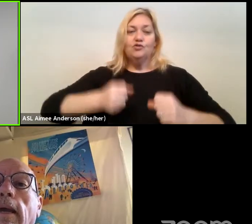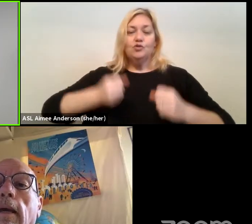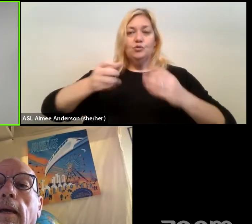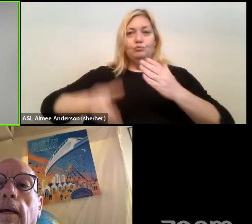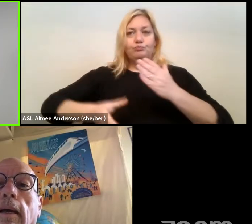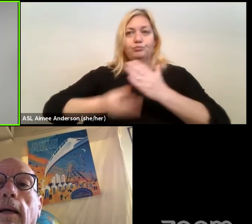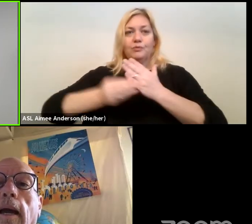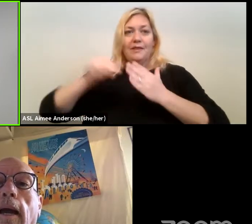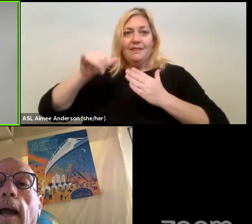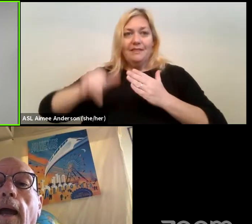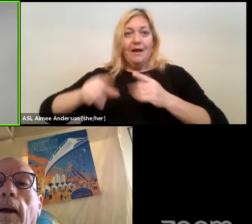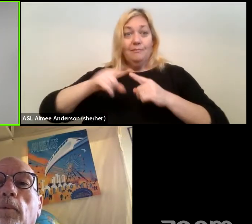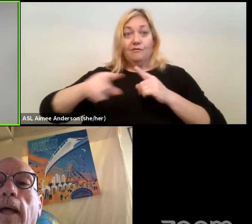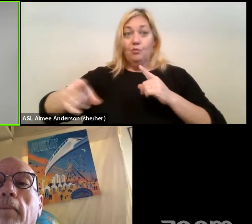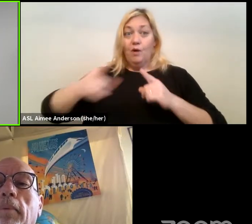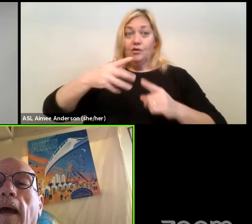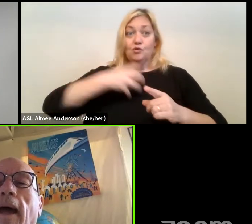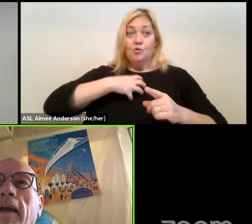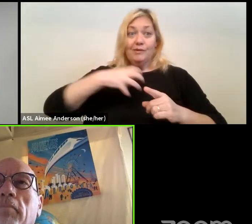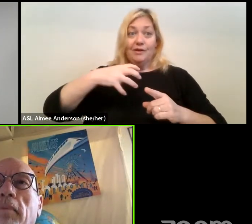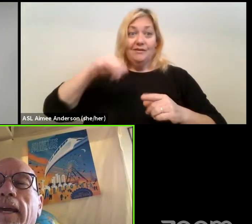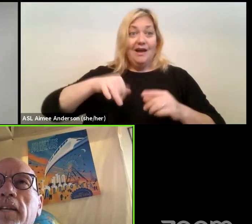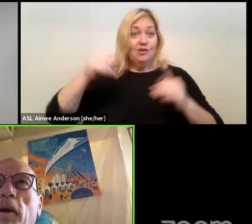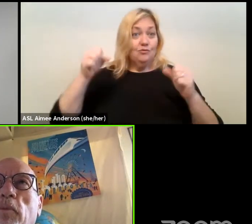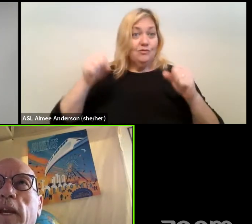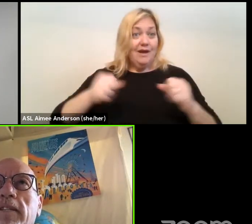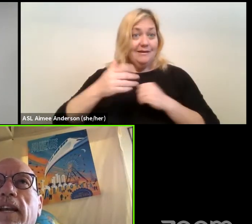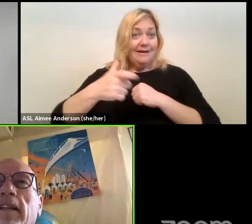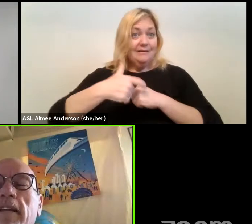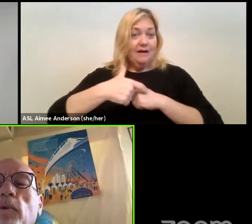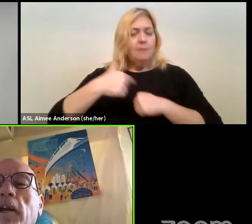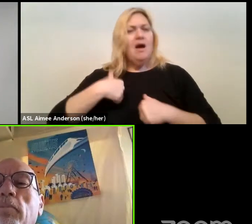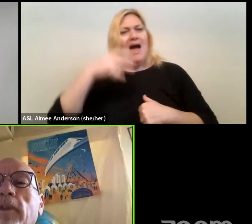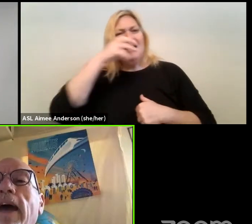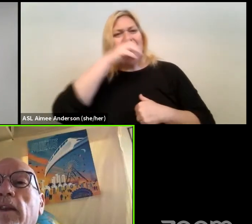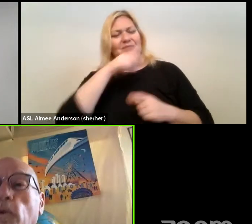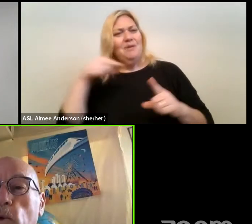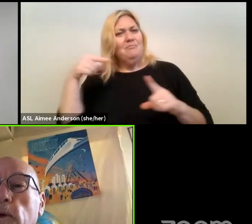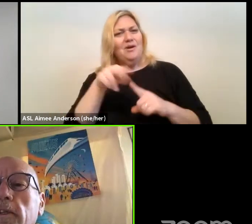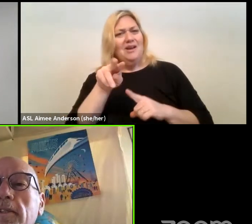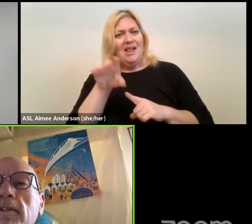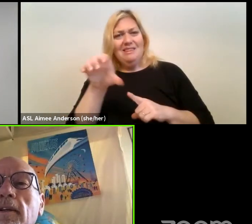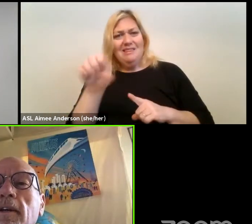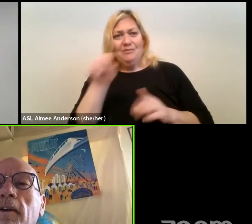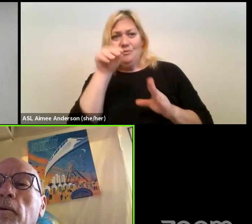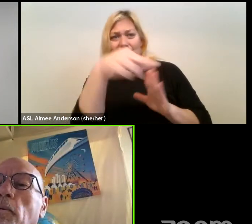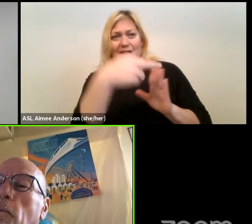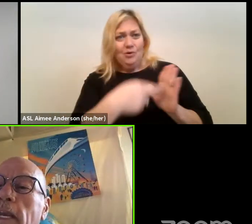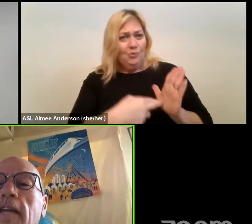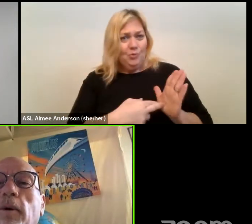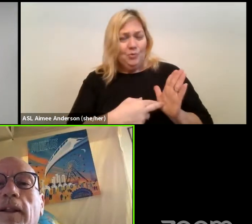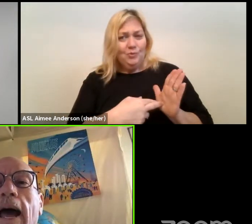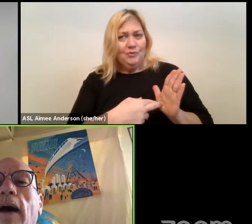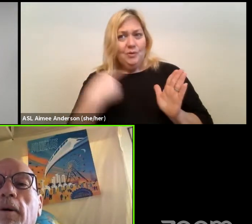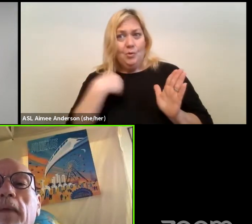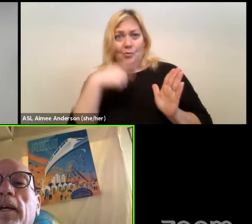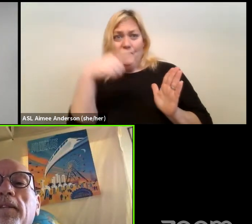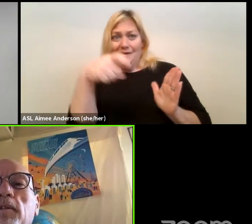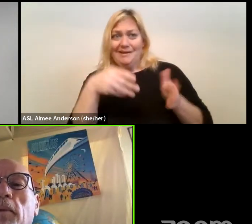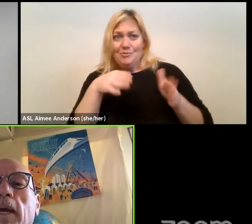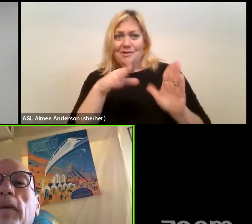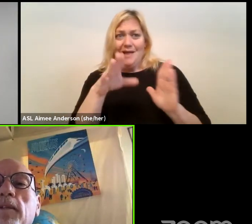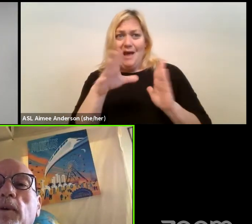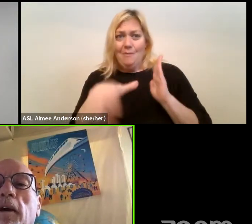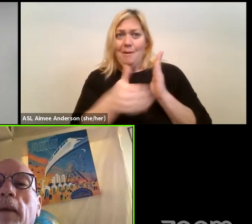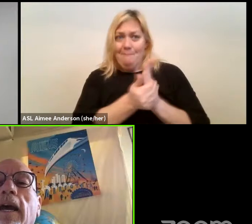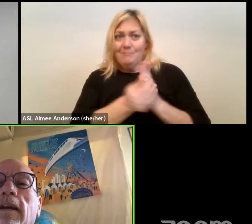if someone wants to appeal that the next time, they can. Well, they can. but I guess my point is, unless we're going to put that in the rules, we need to allow amendments